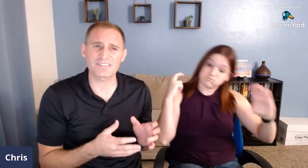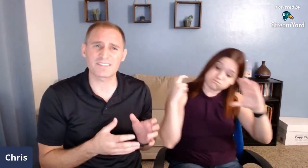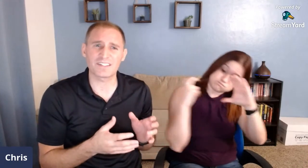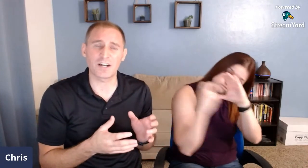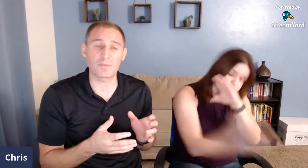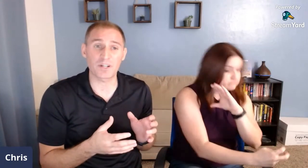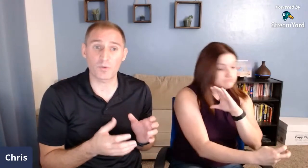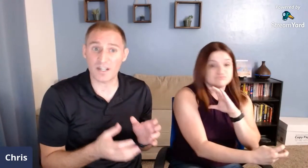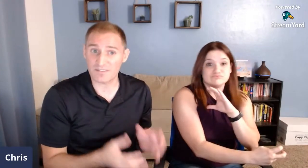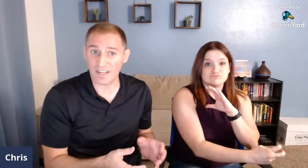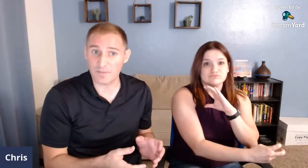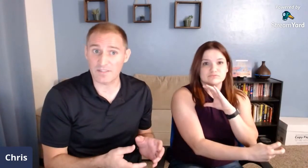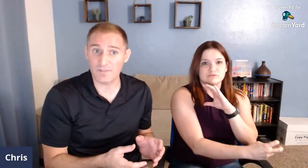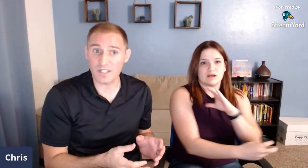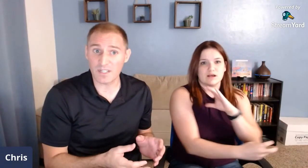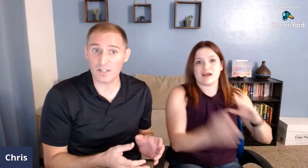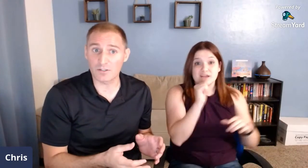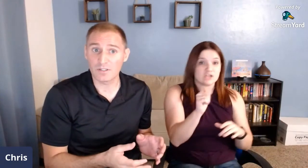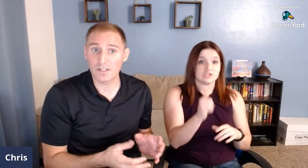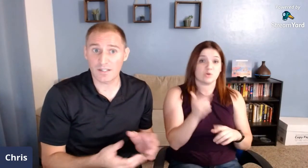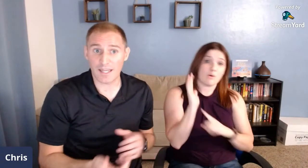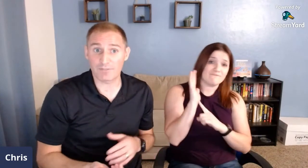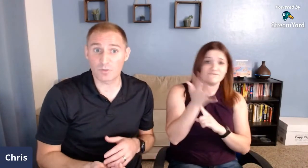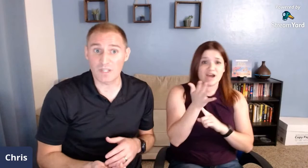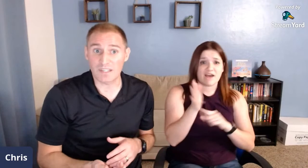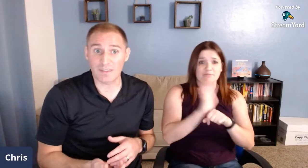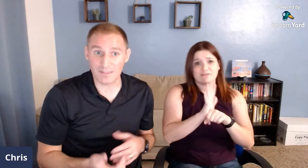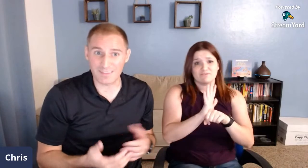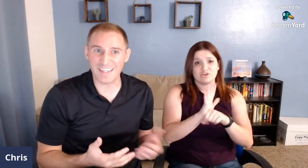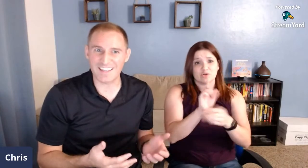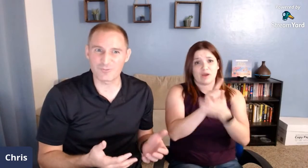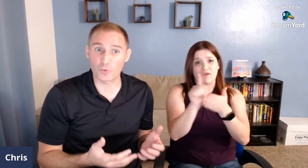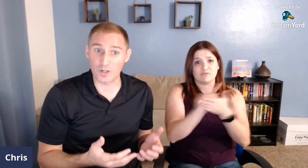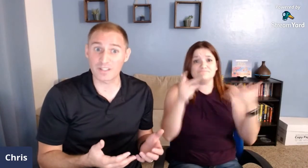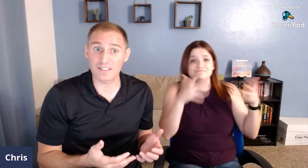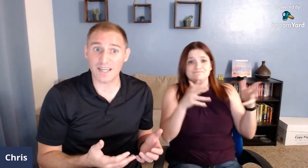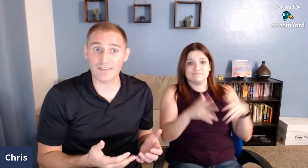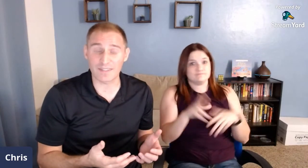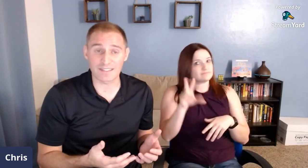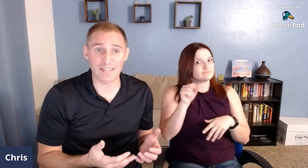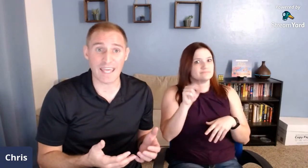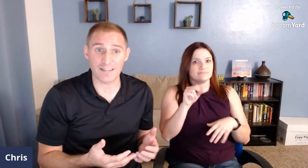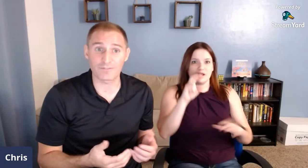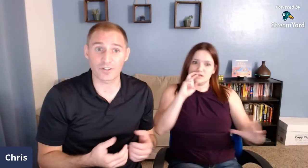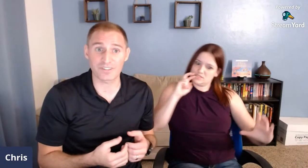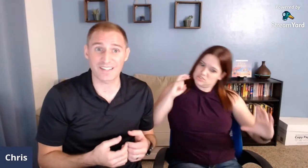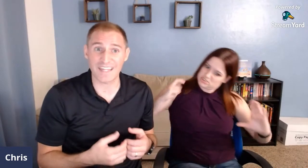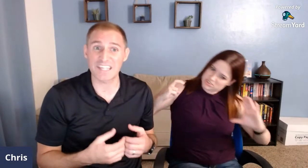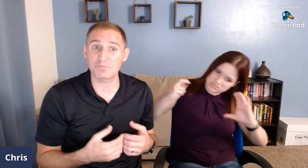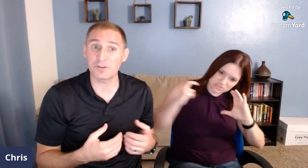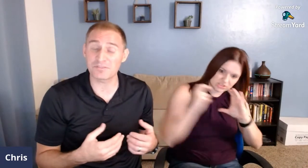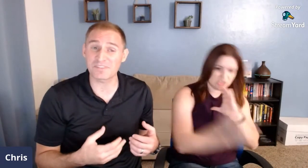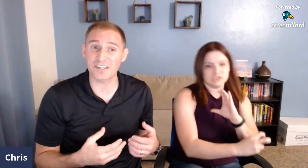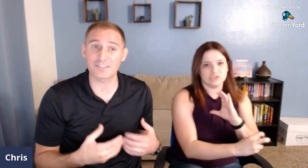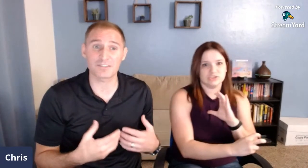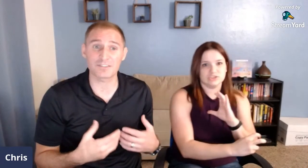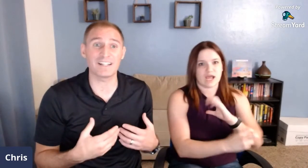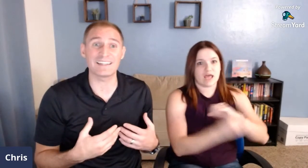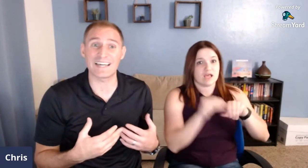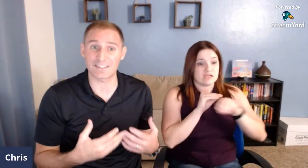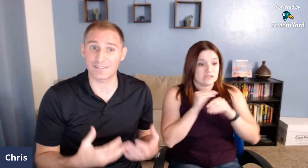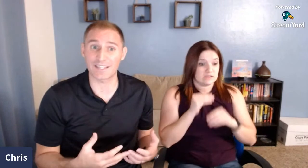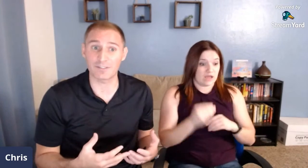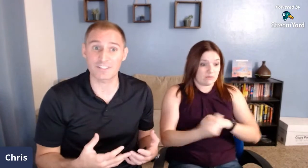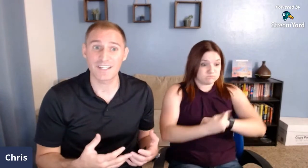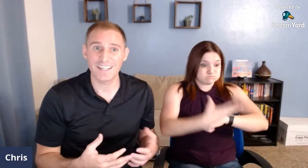than just, you know, I'm going to watch a 5-minute video every week. They really dive in head first, and they expose themselves to